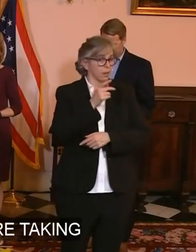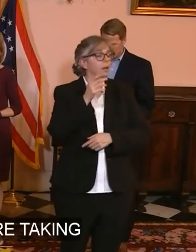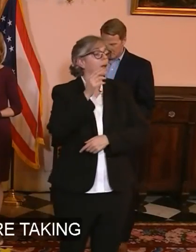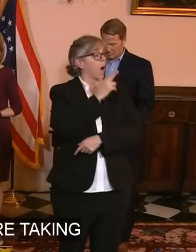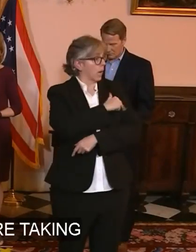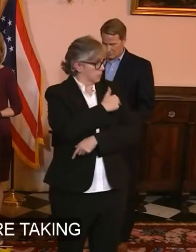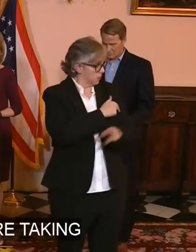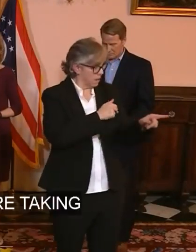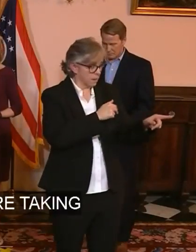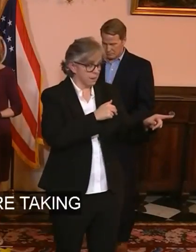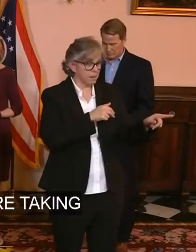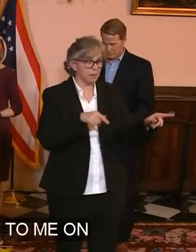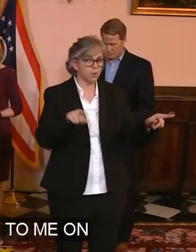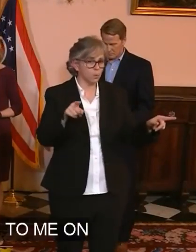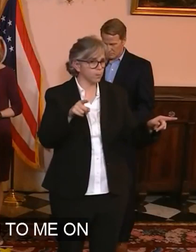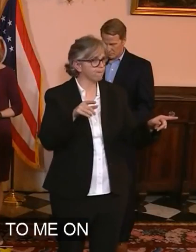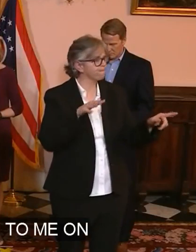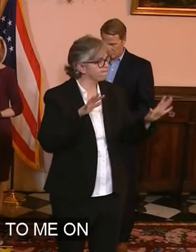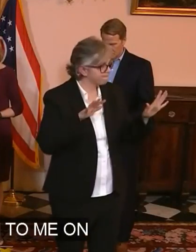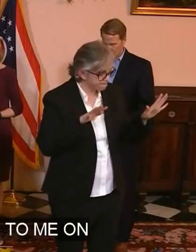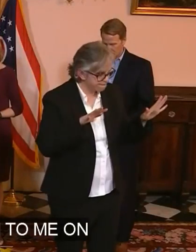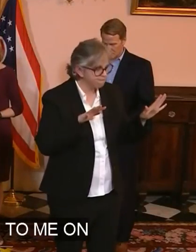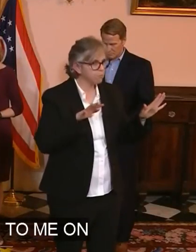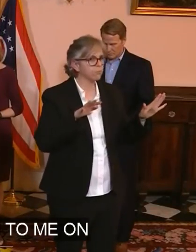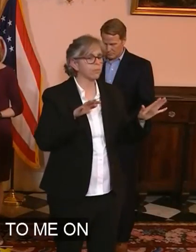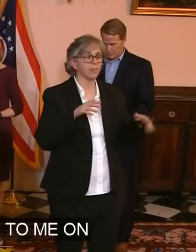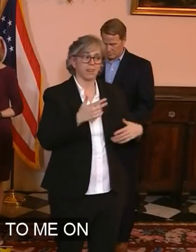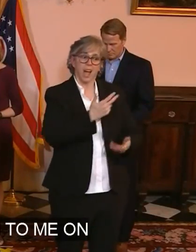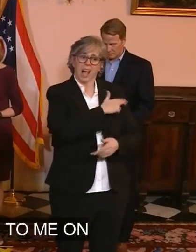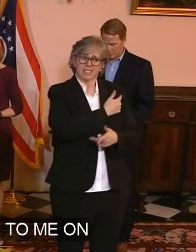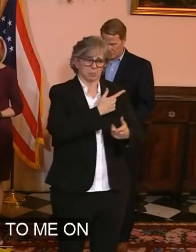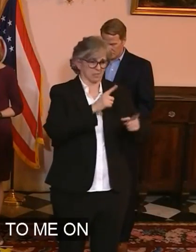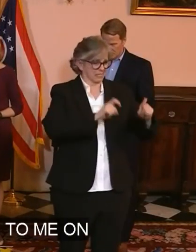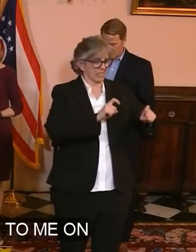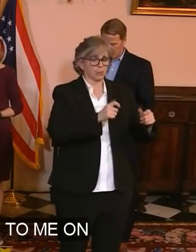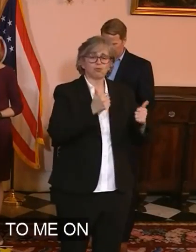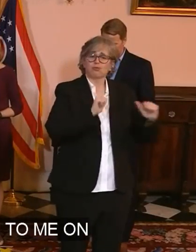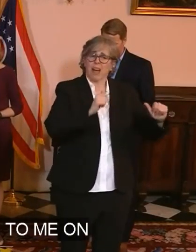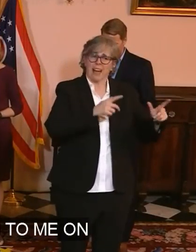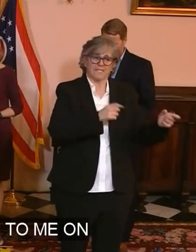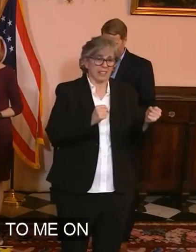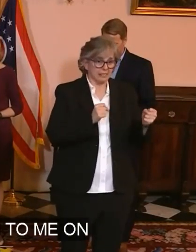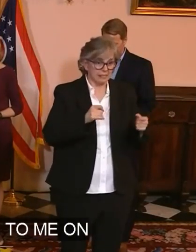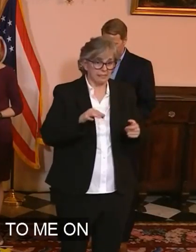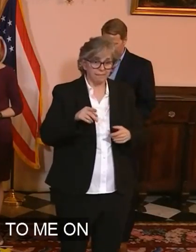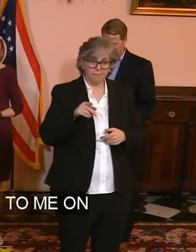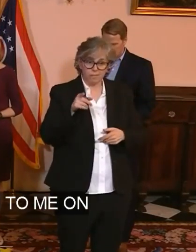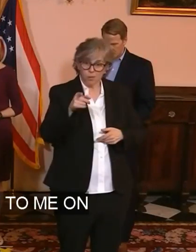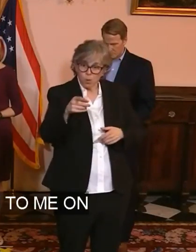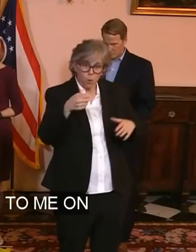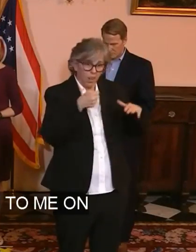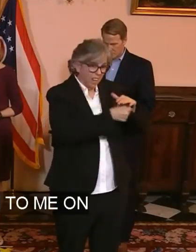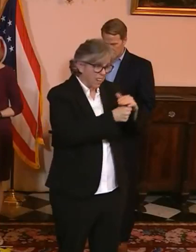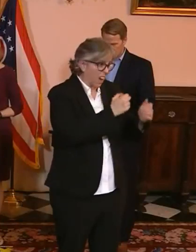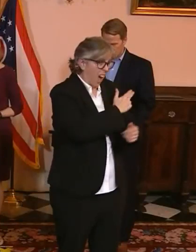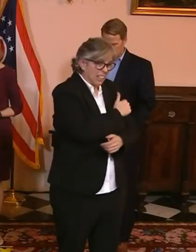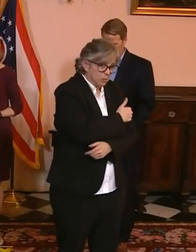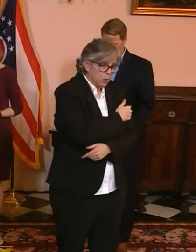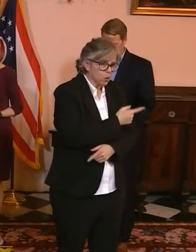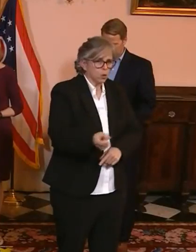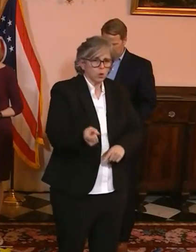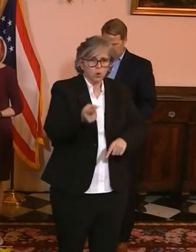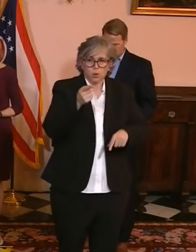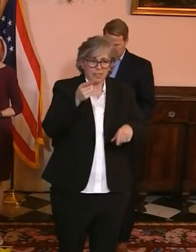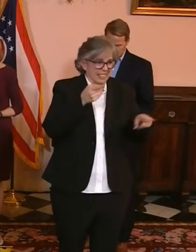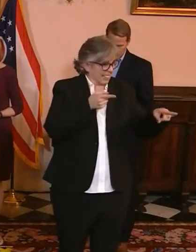in our hospitals who are running the tests, the few that are. If you're a hospital that cannot run your own test, I'm not talking sending